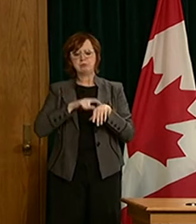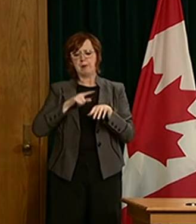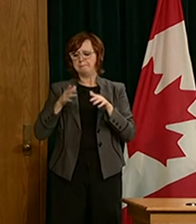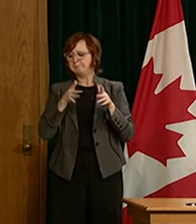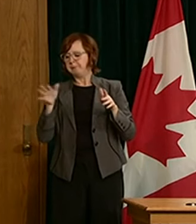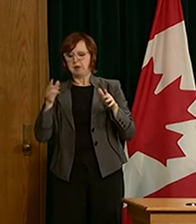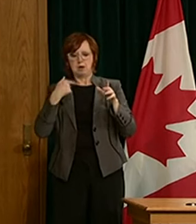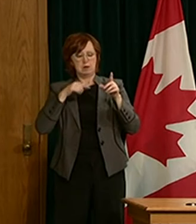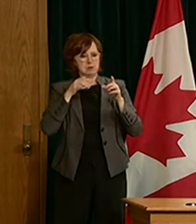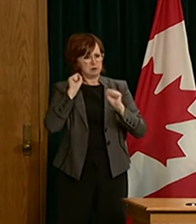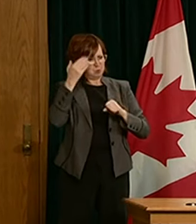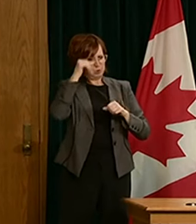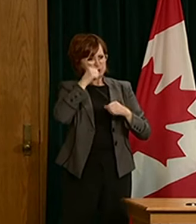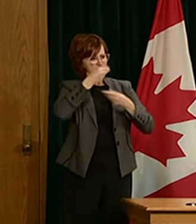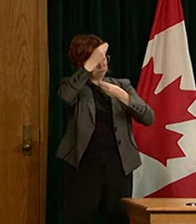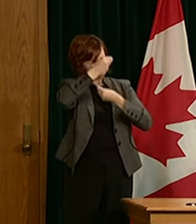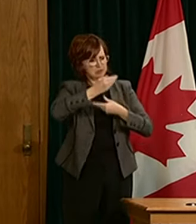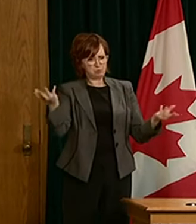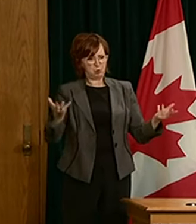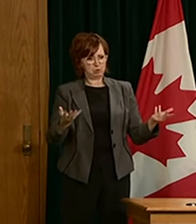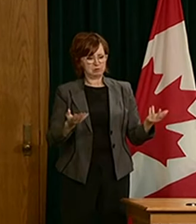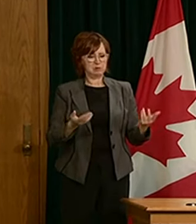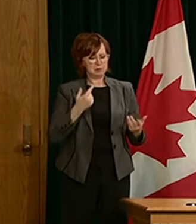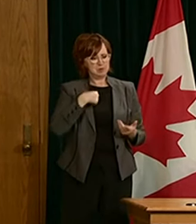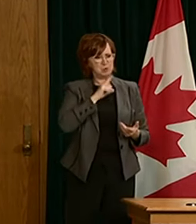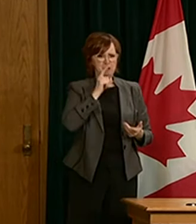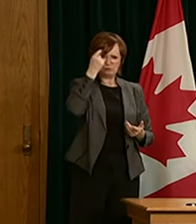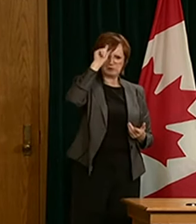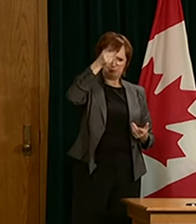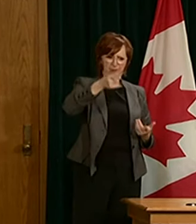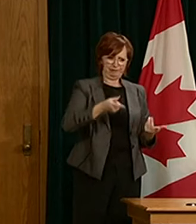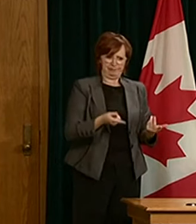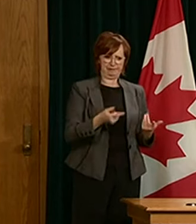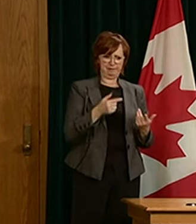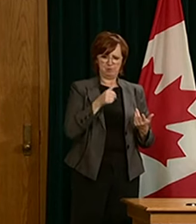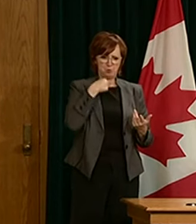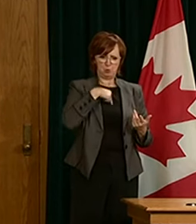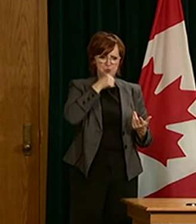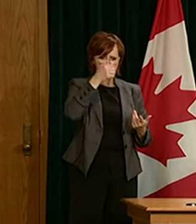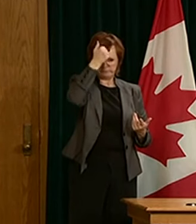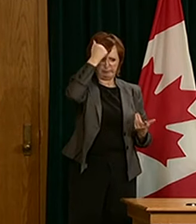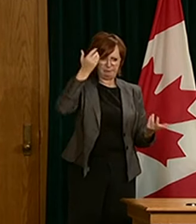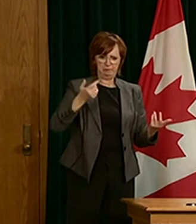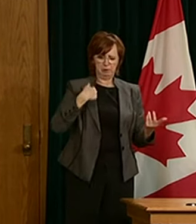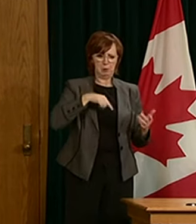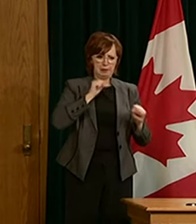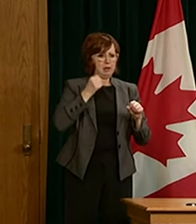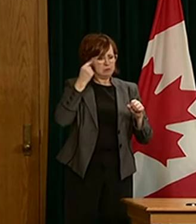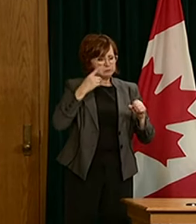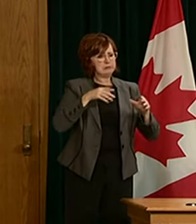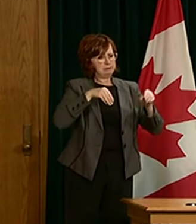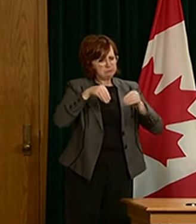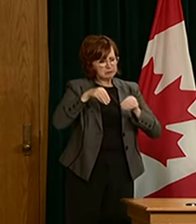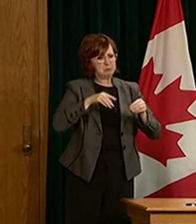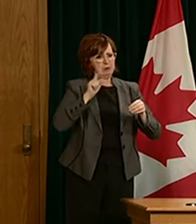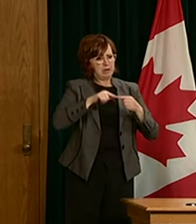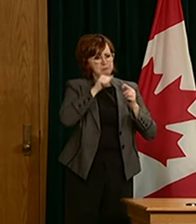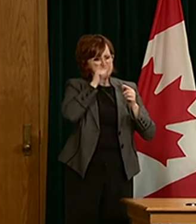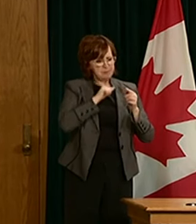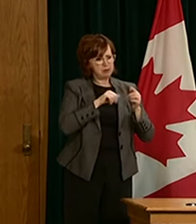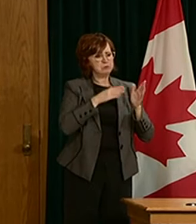an estimated basis, people are smart and understand that things could change and this is a fluid situation, but why not